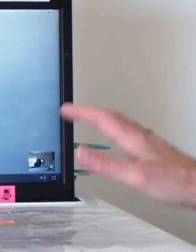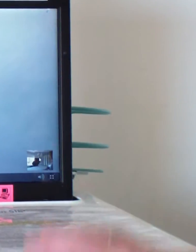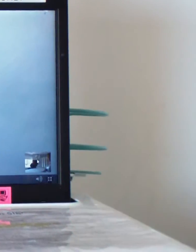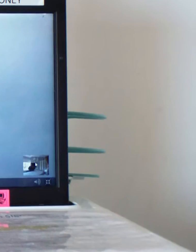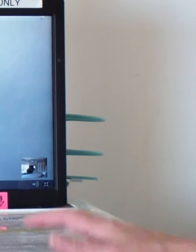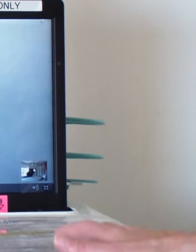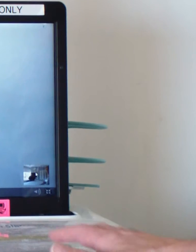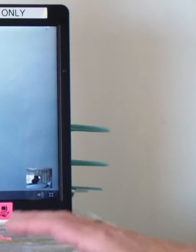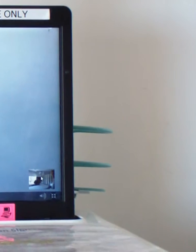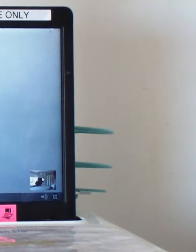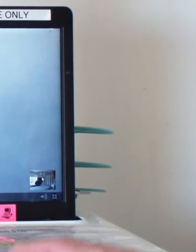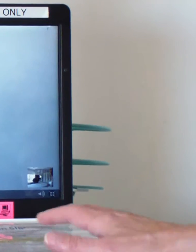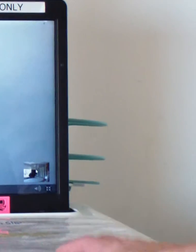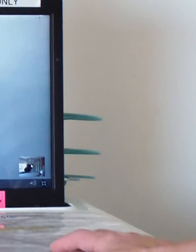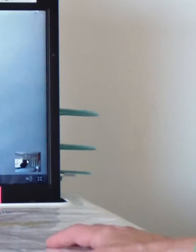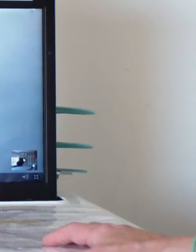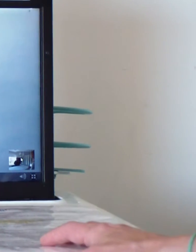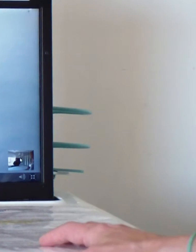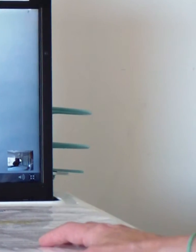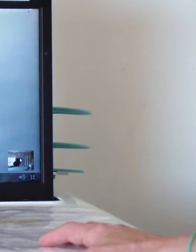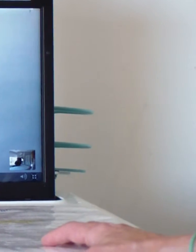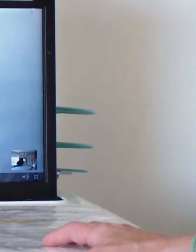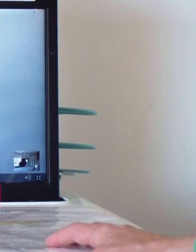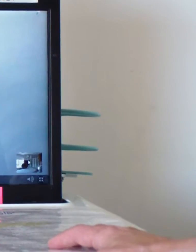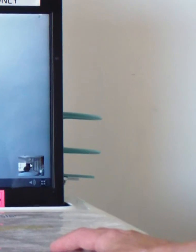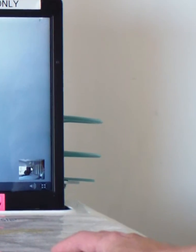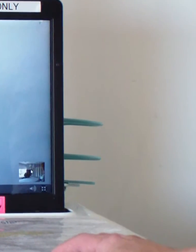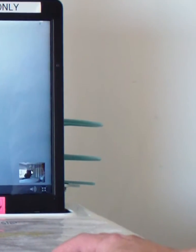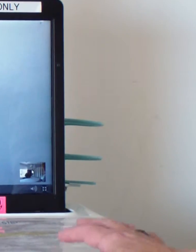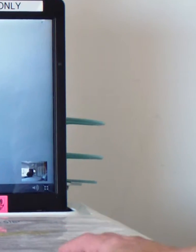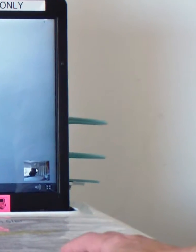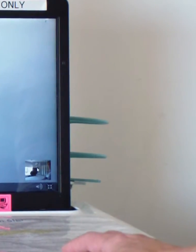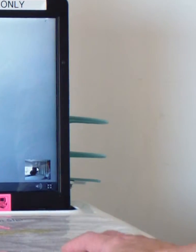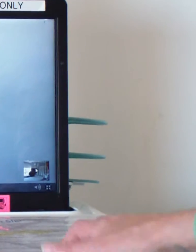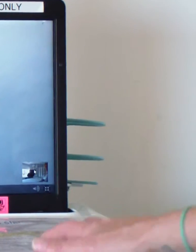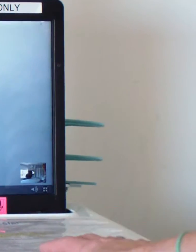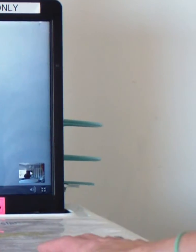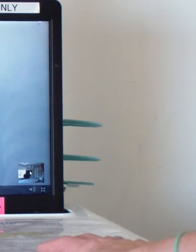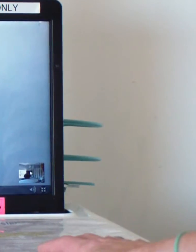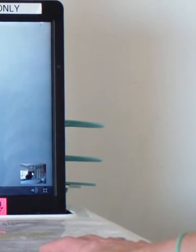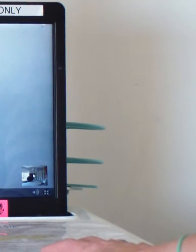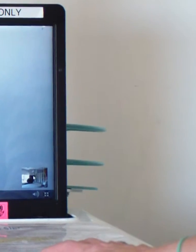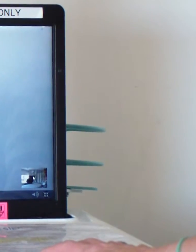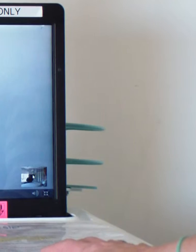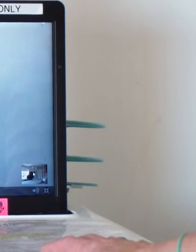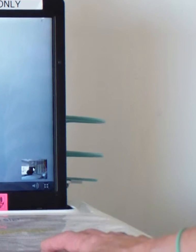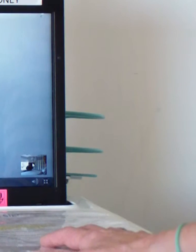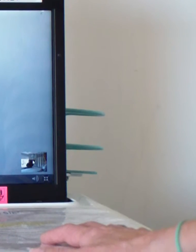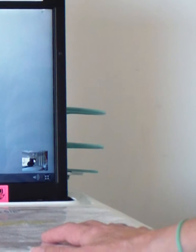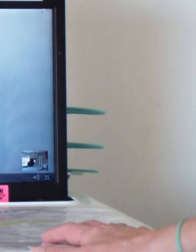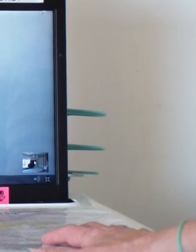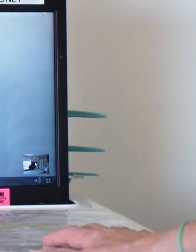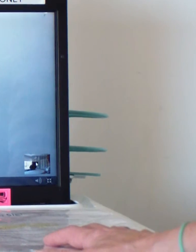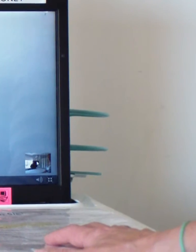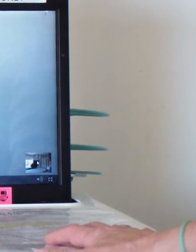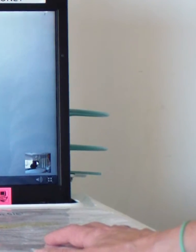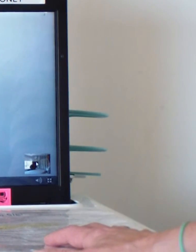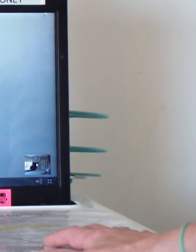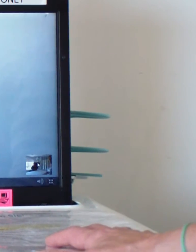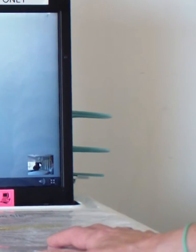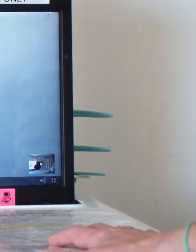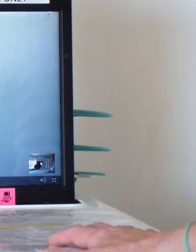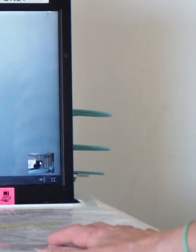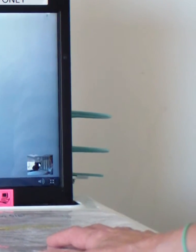So it's on and off, 24/7. It's cloud-based, it's very easy to connect, and